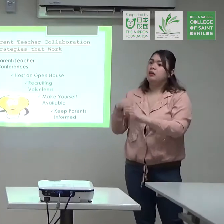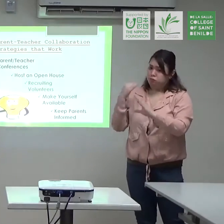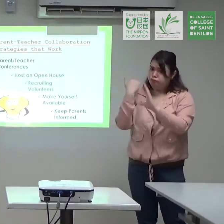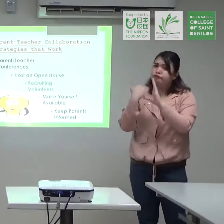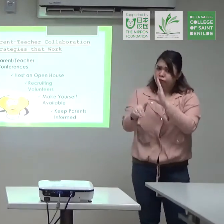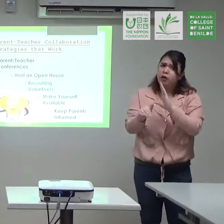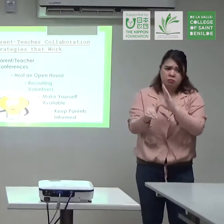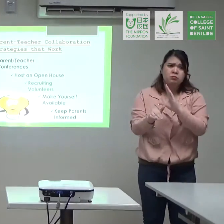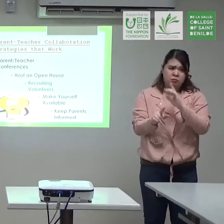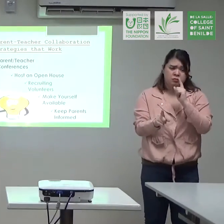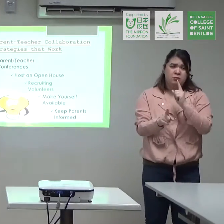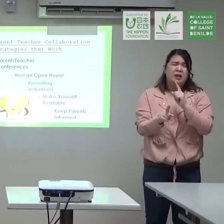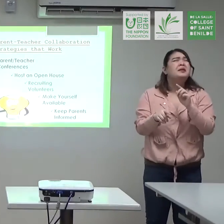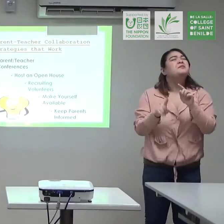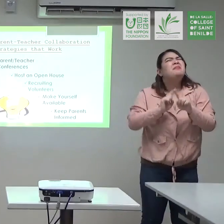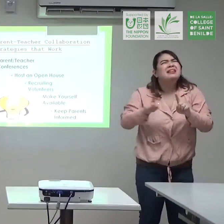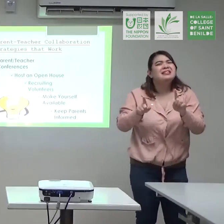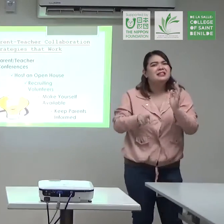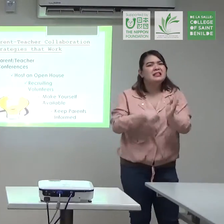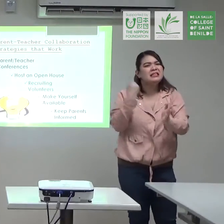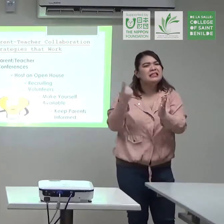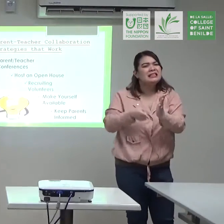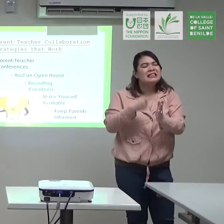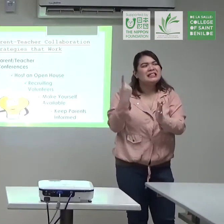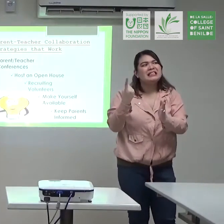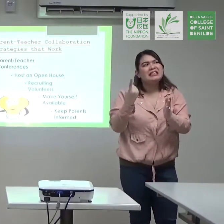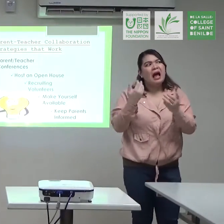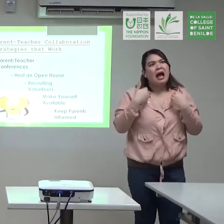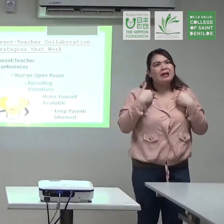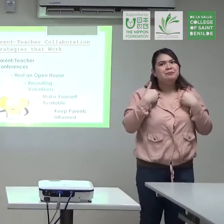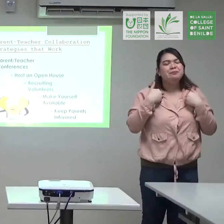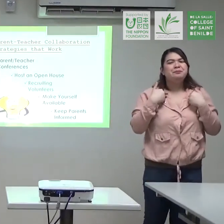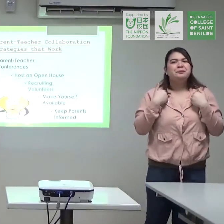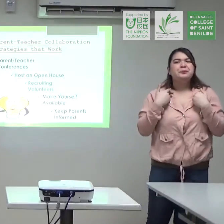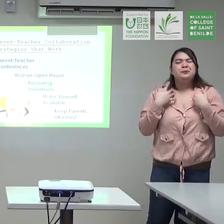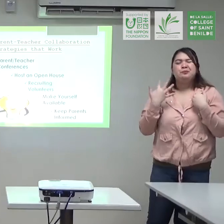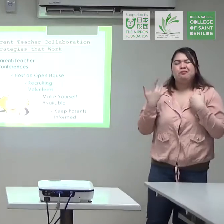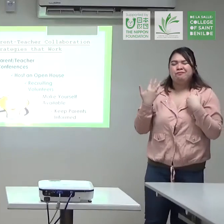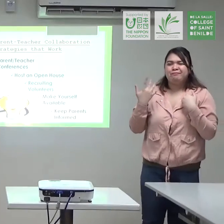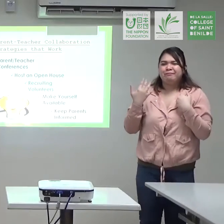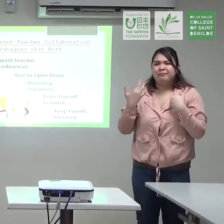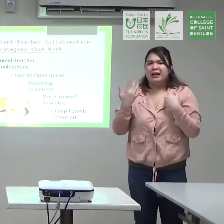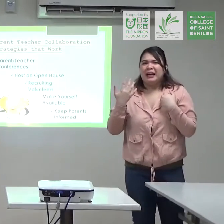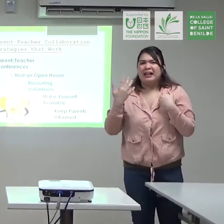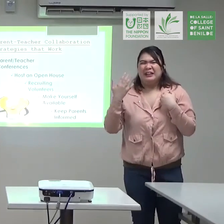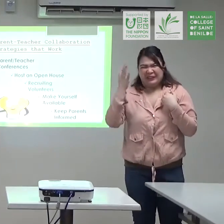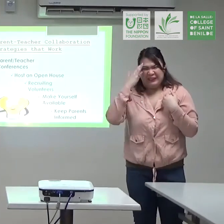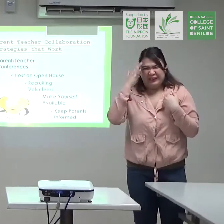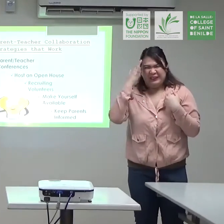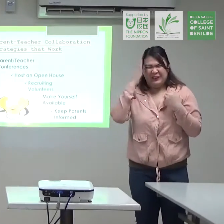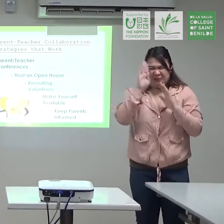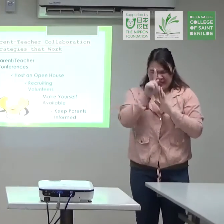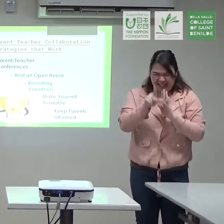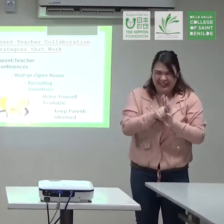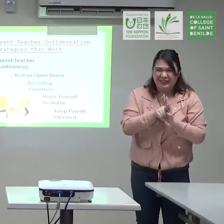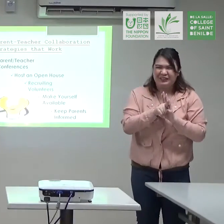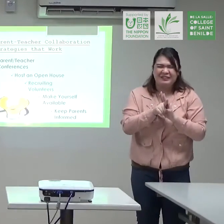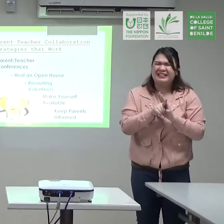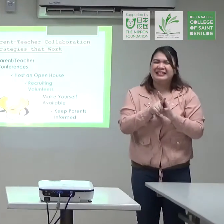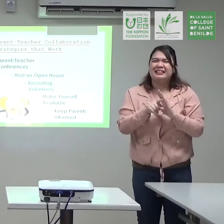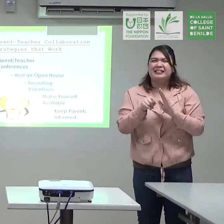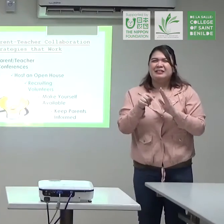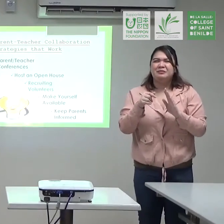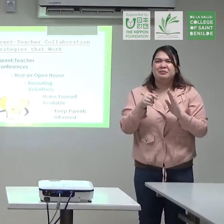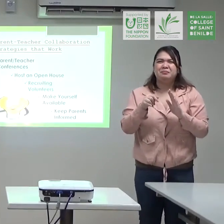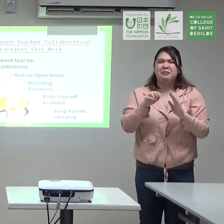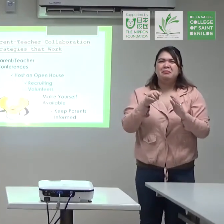Facebook. Kaya lang Facebook, everybody gets to know about it. Baka